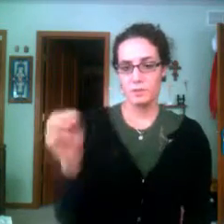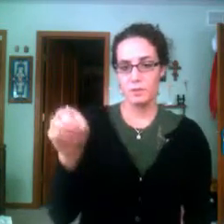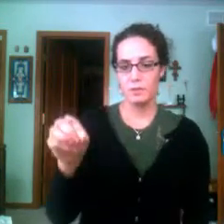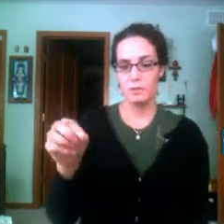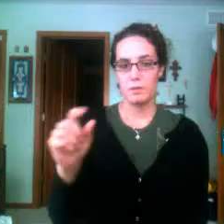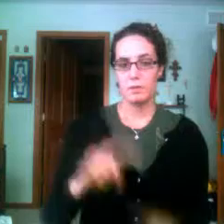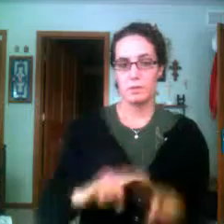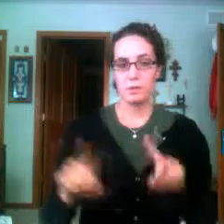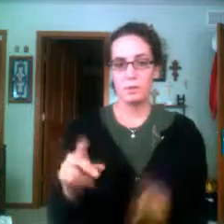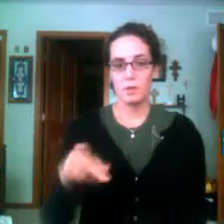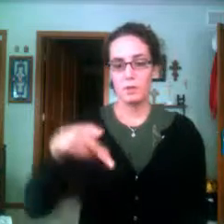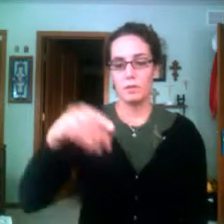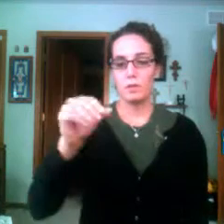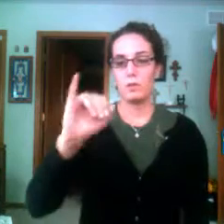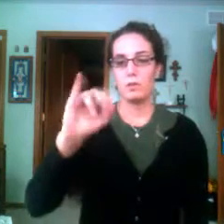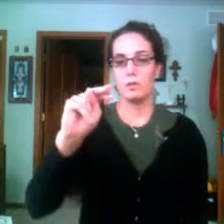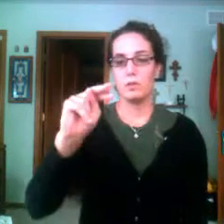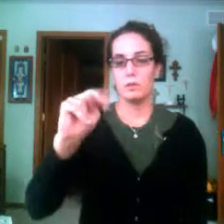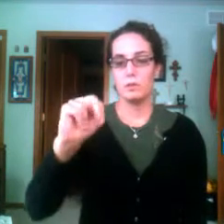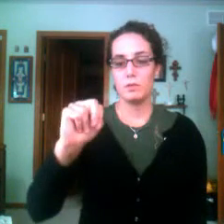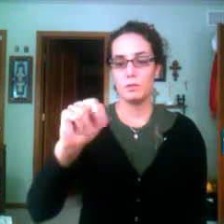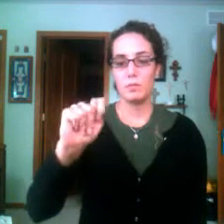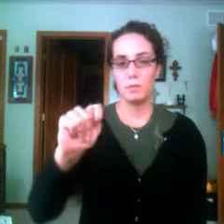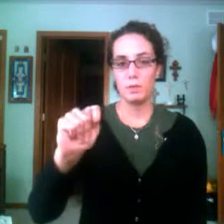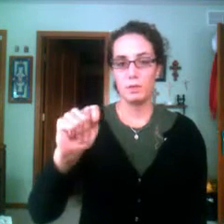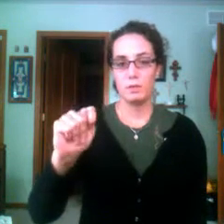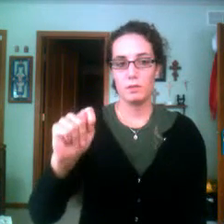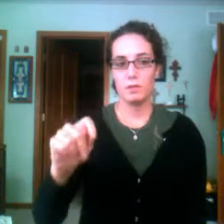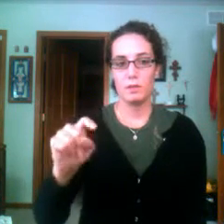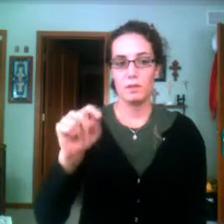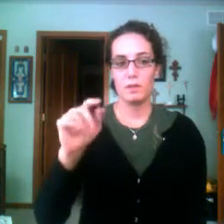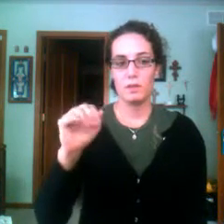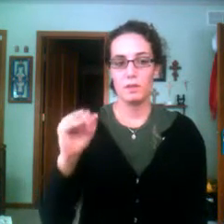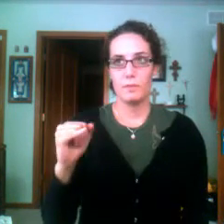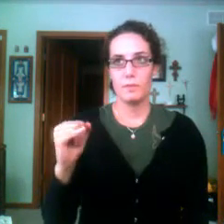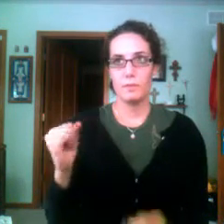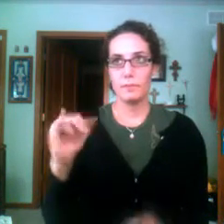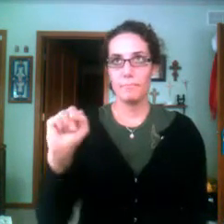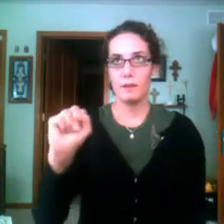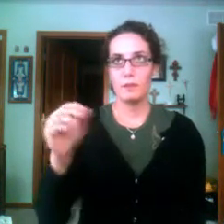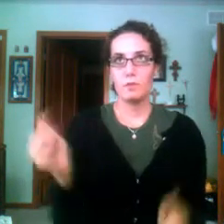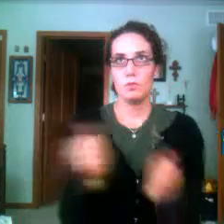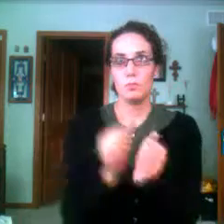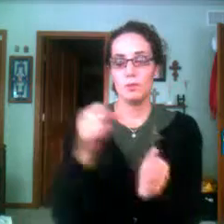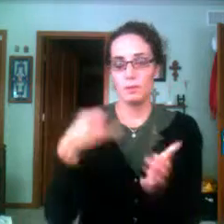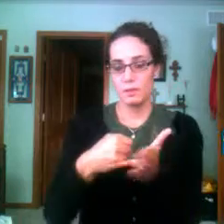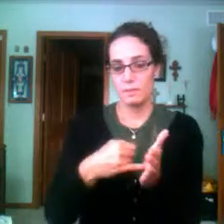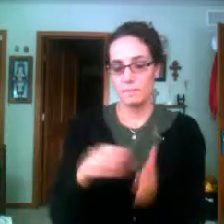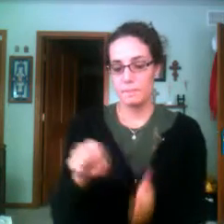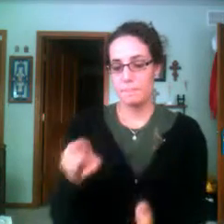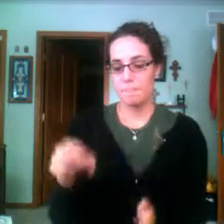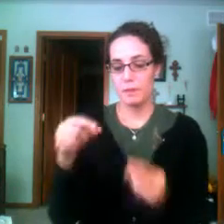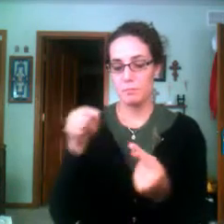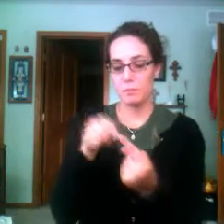line that corresponds right with it. And that point represents 1. I want you to understand